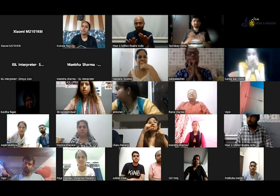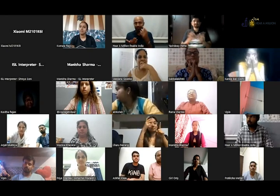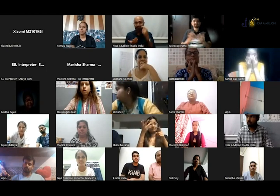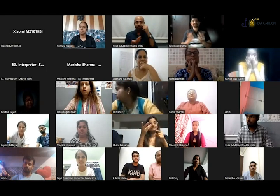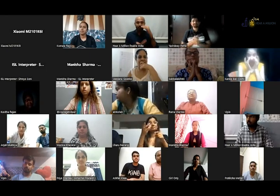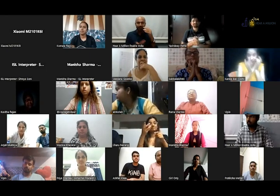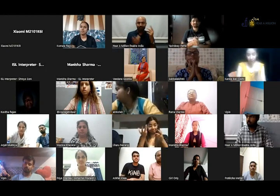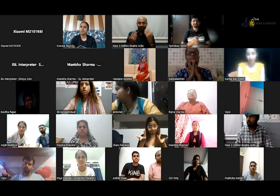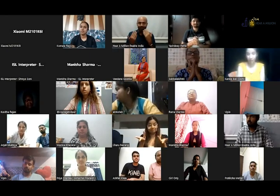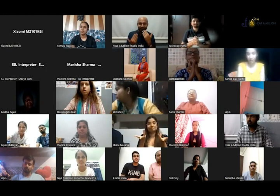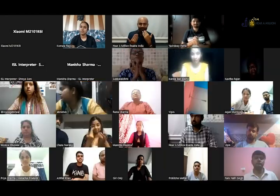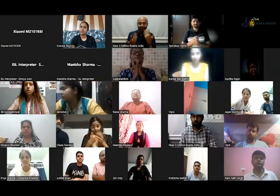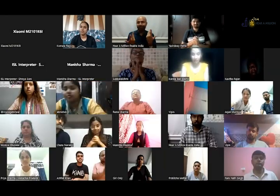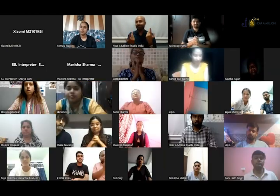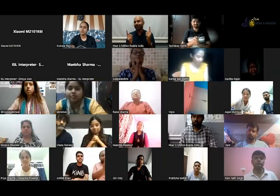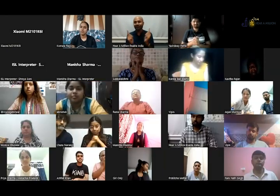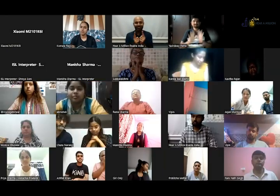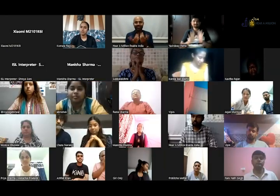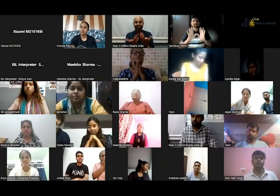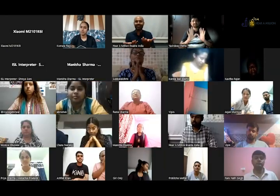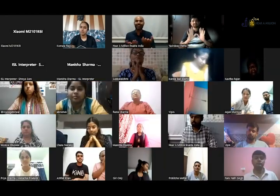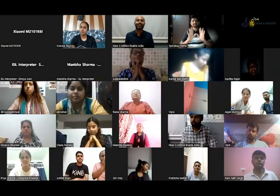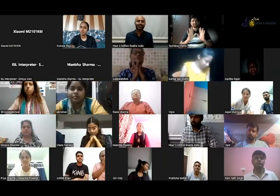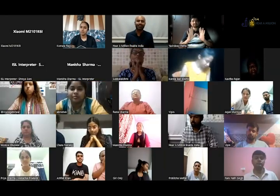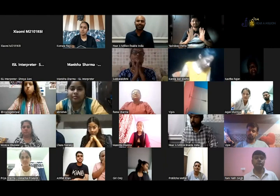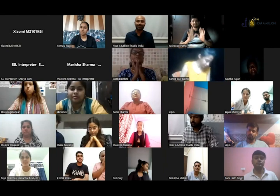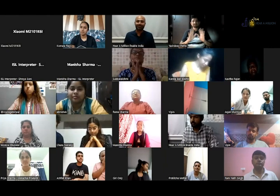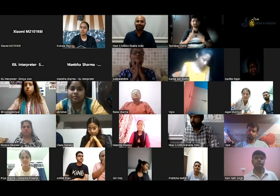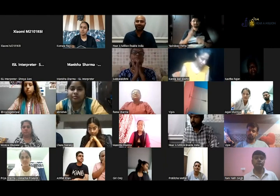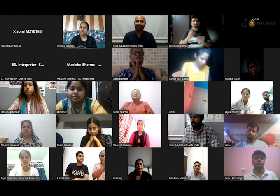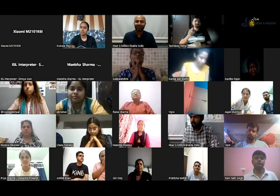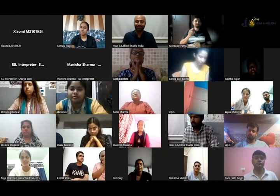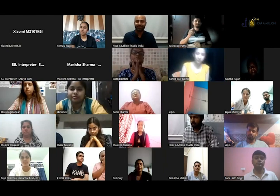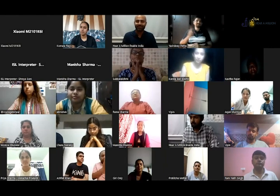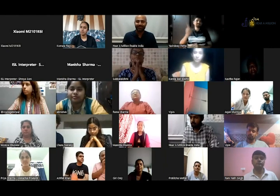gathered here. Yashdeep, would you like to add something?